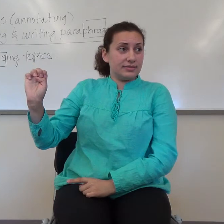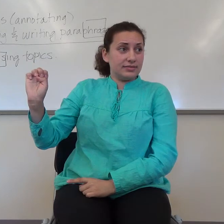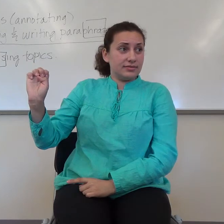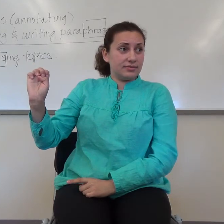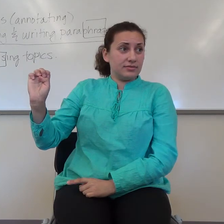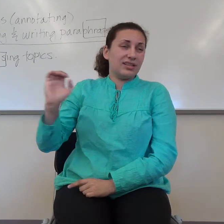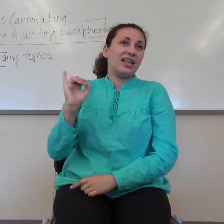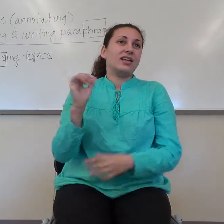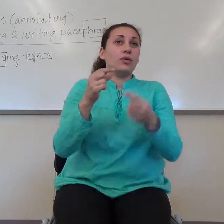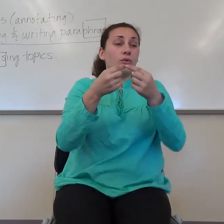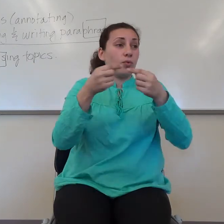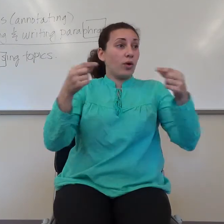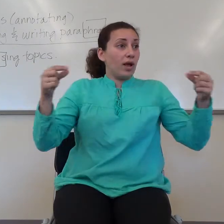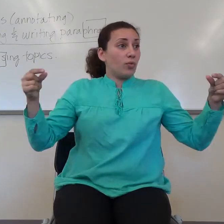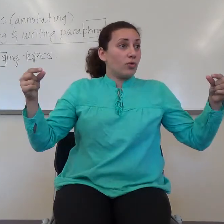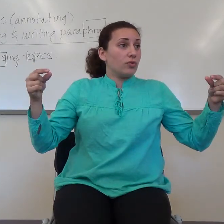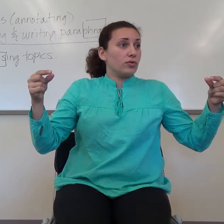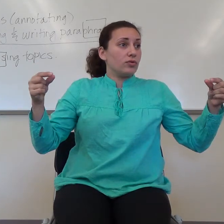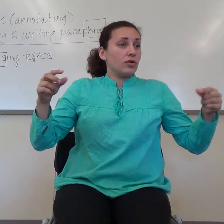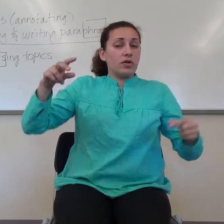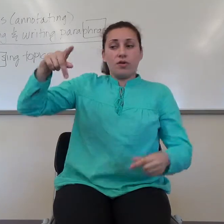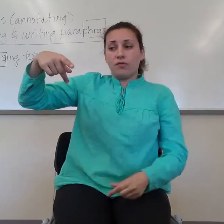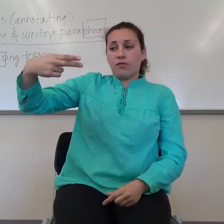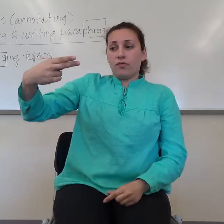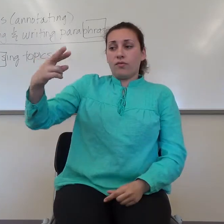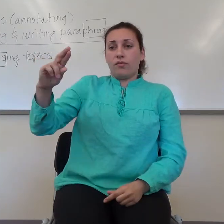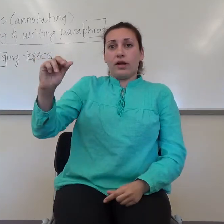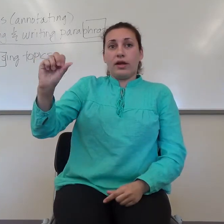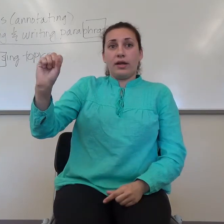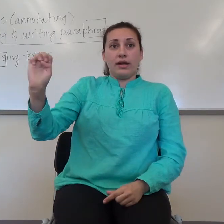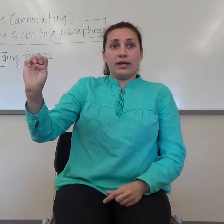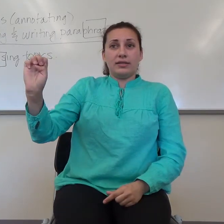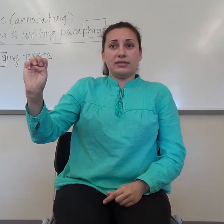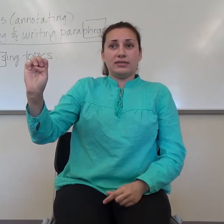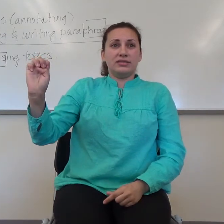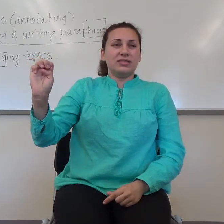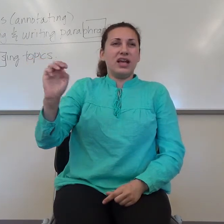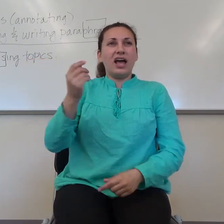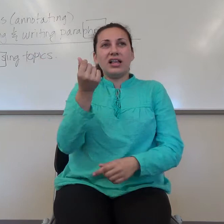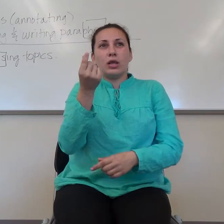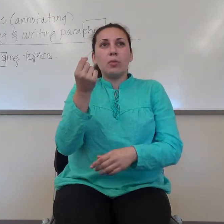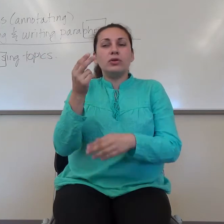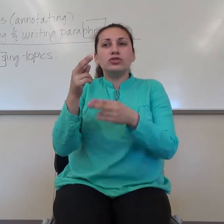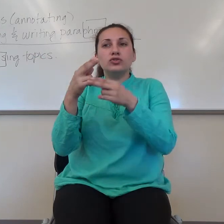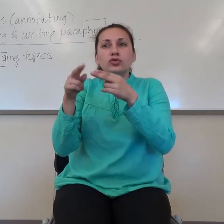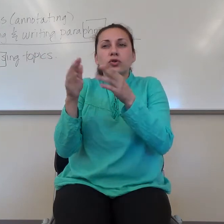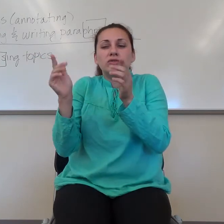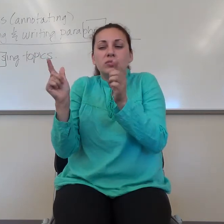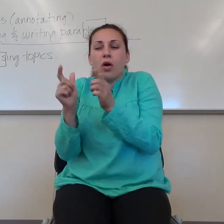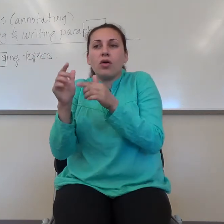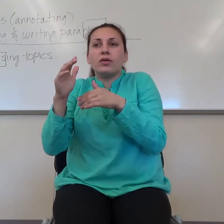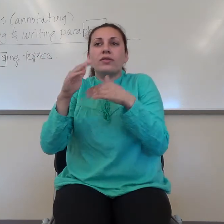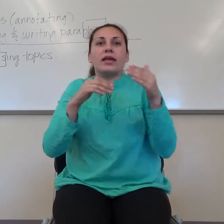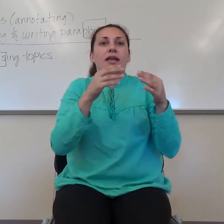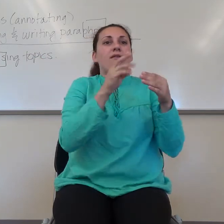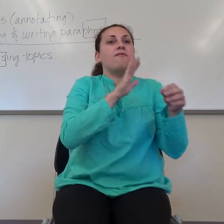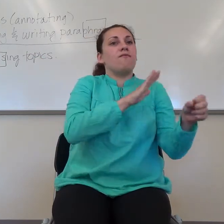grammar, a phrase is shorter than a sentence. Okay? Does that make